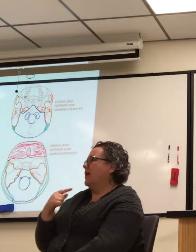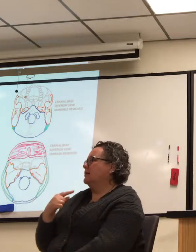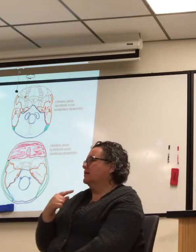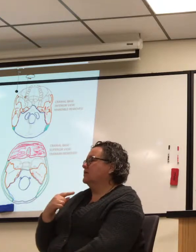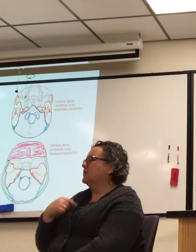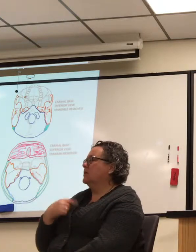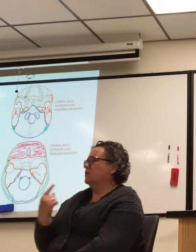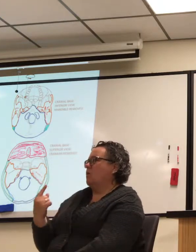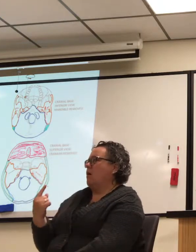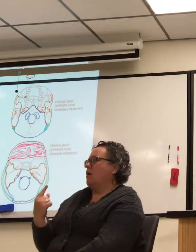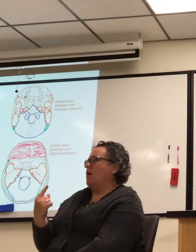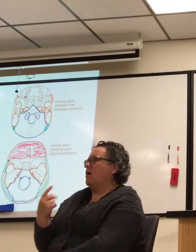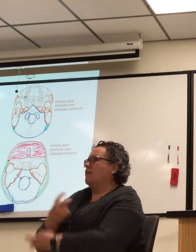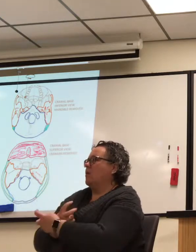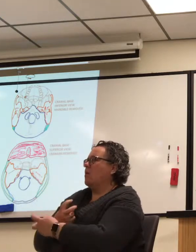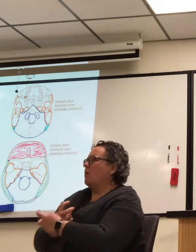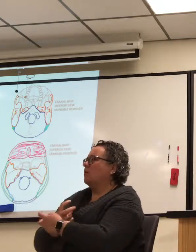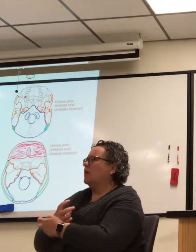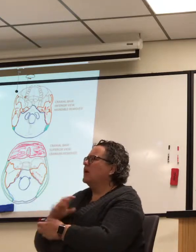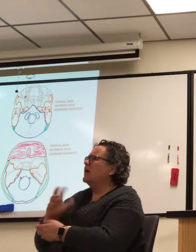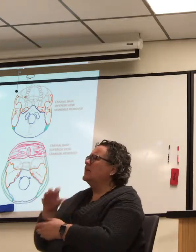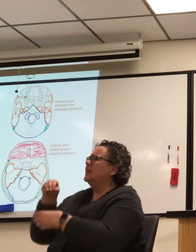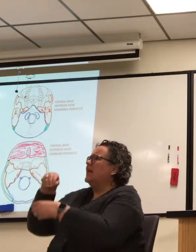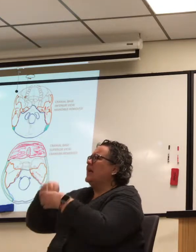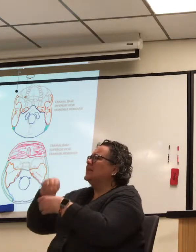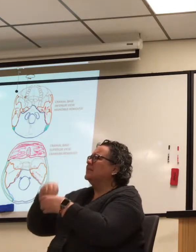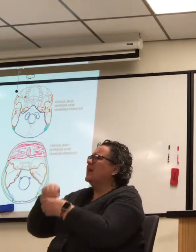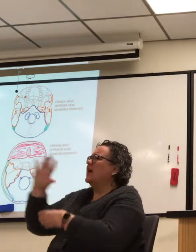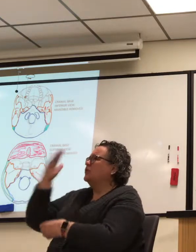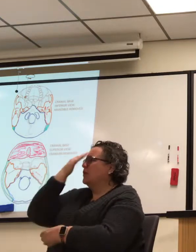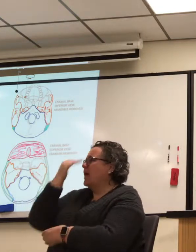It's a single. Okay, it's kind of inside your head.